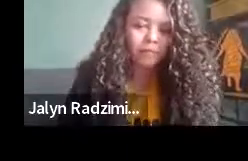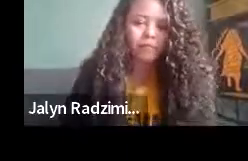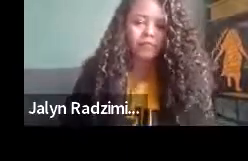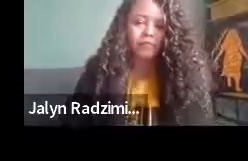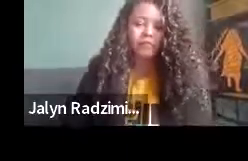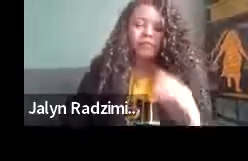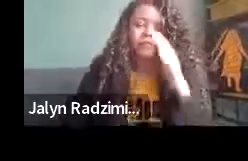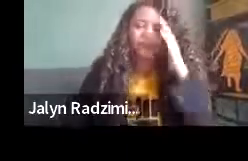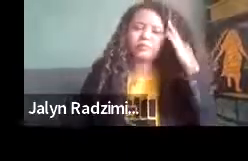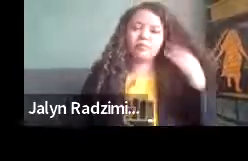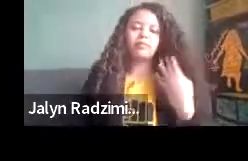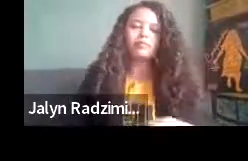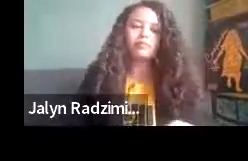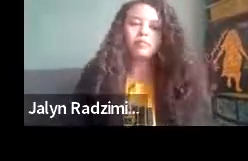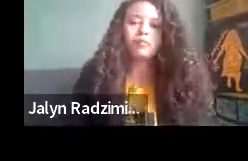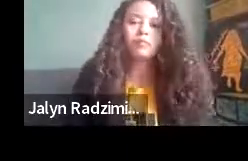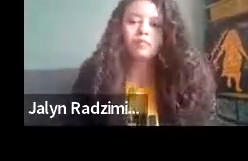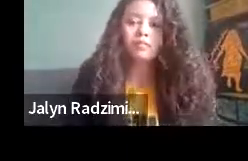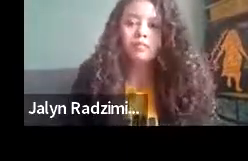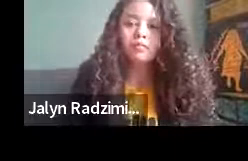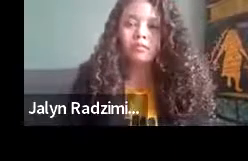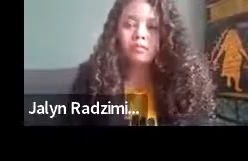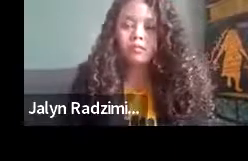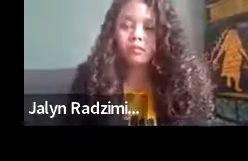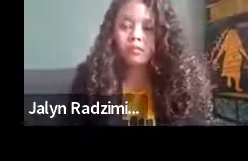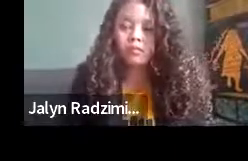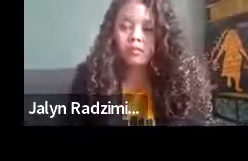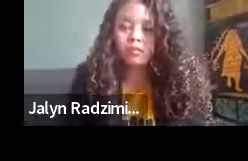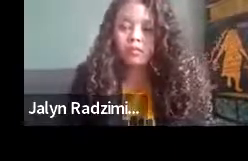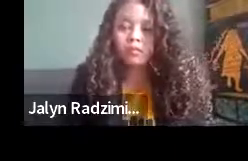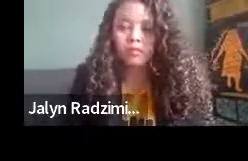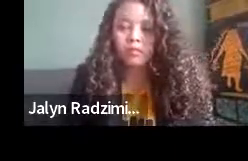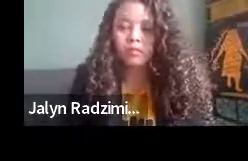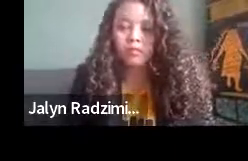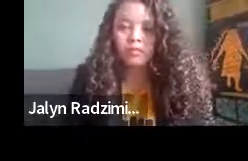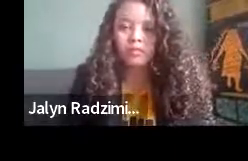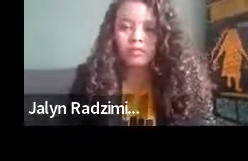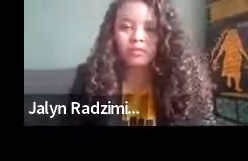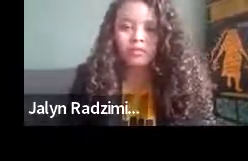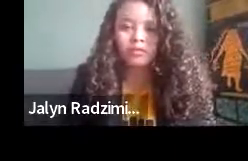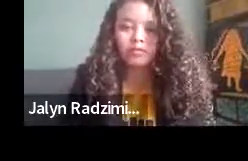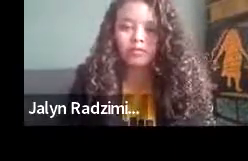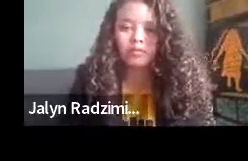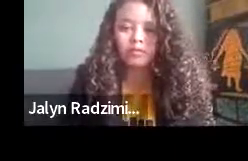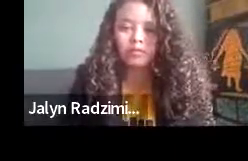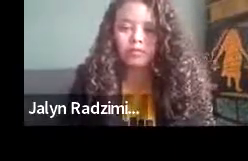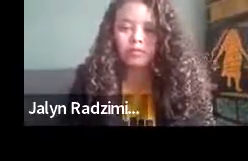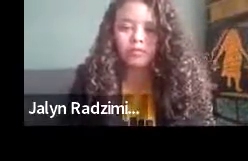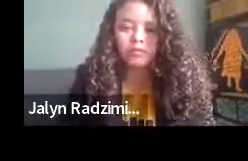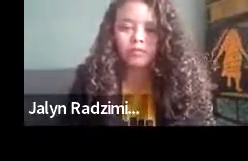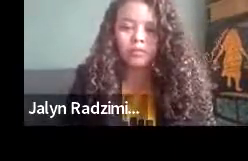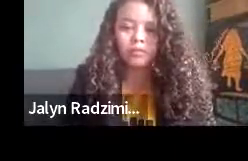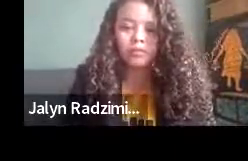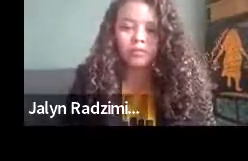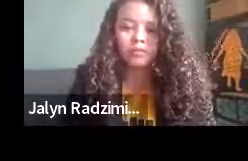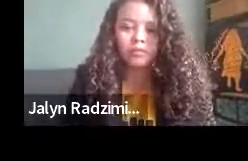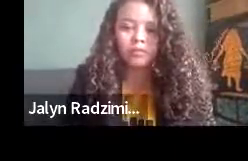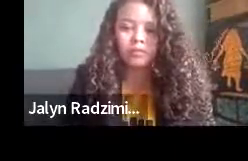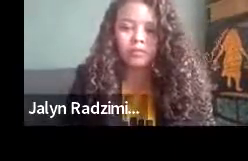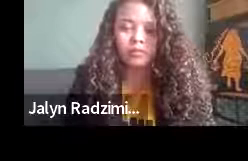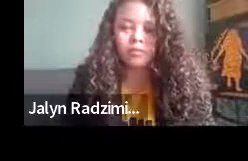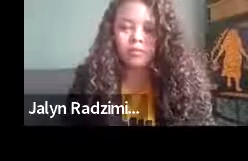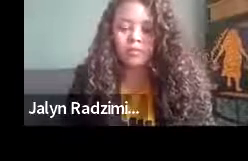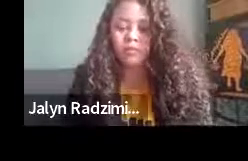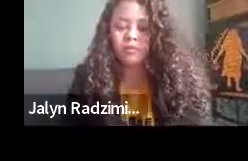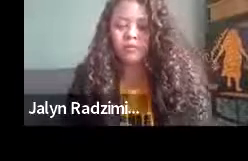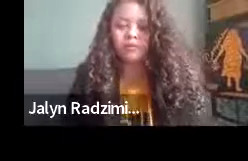my nomination as associate justice of the supreme court in the united states you may write me down in history with your bitter